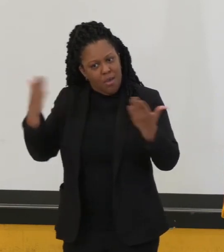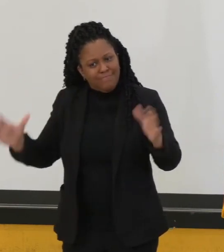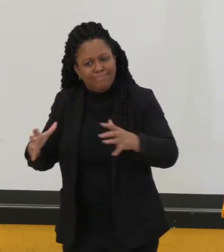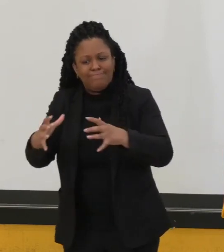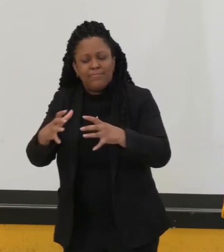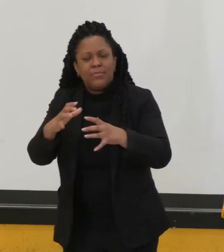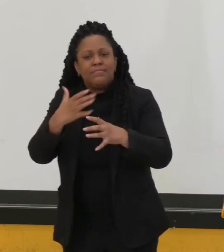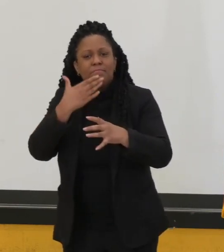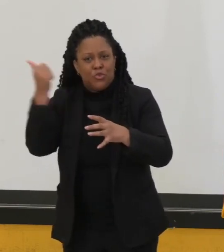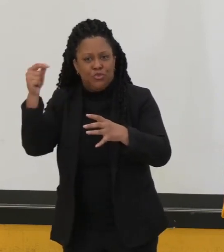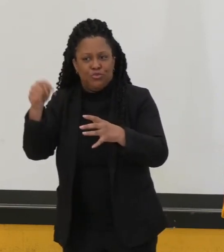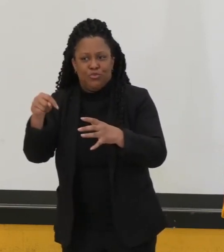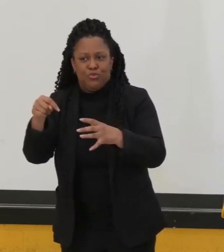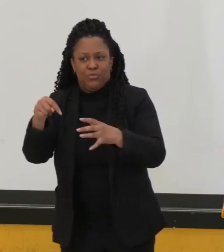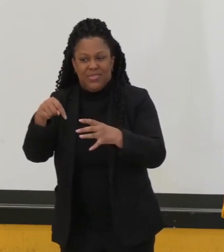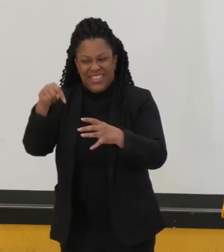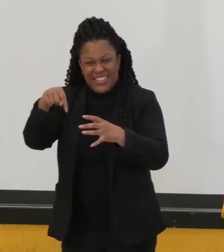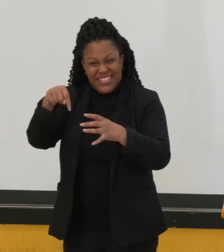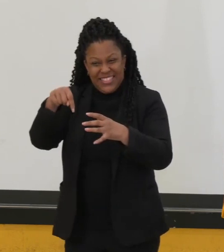We are mourning